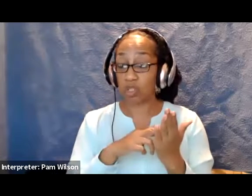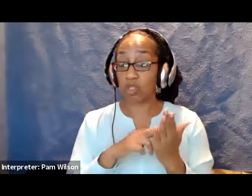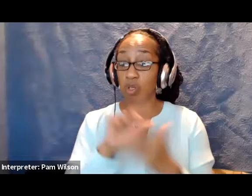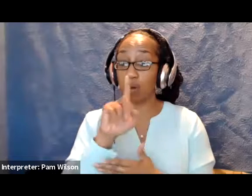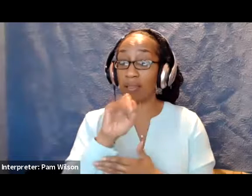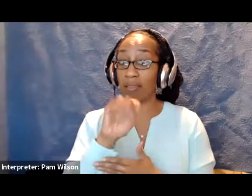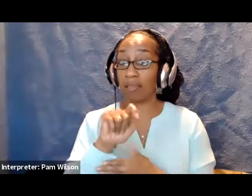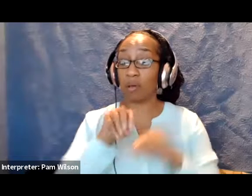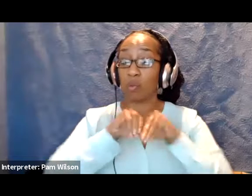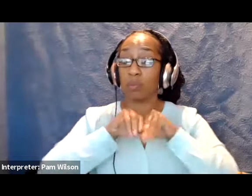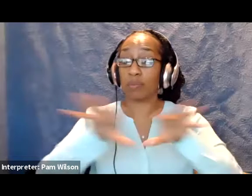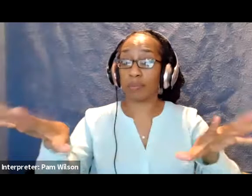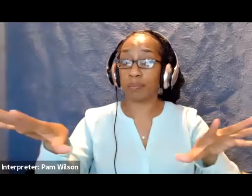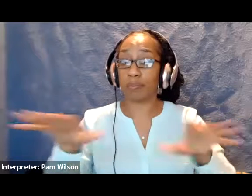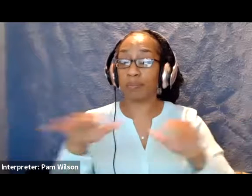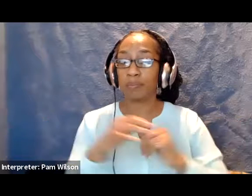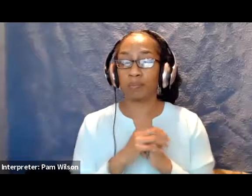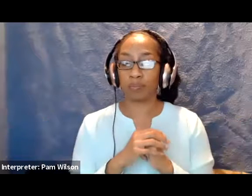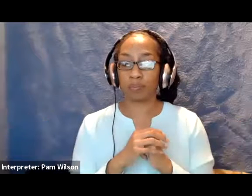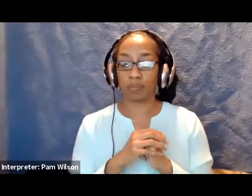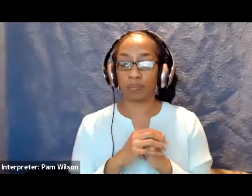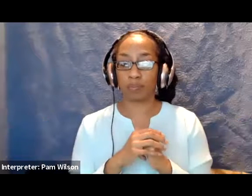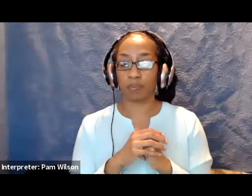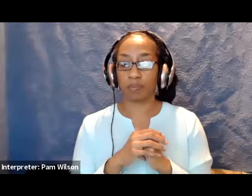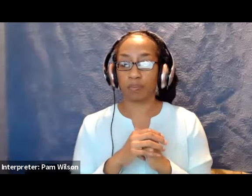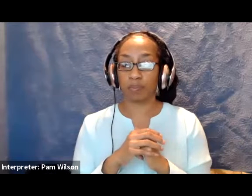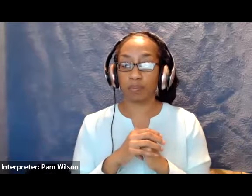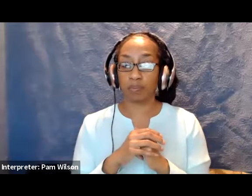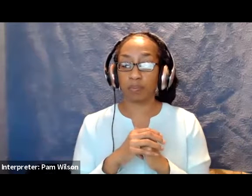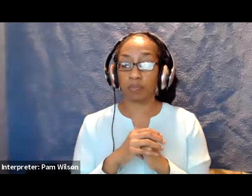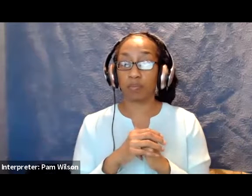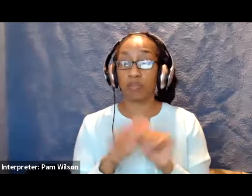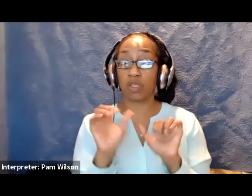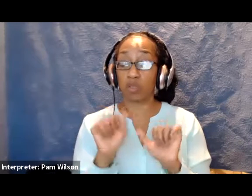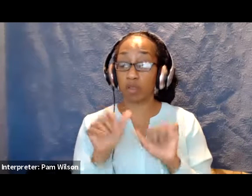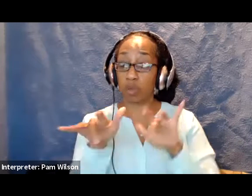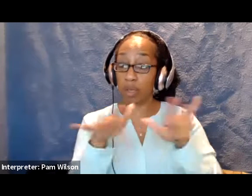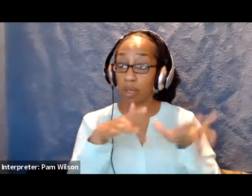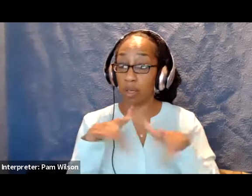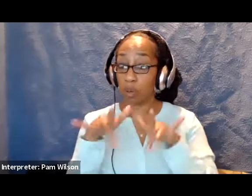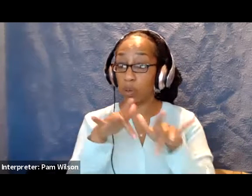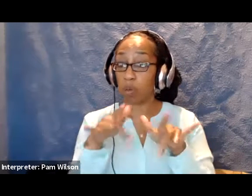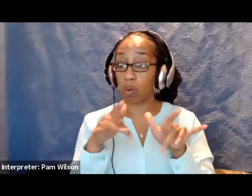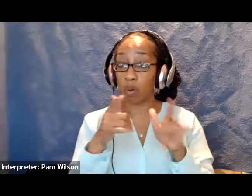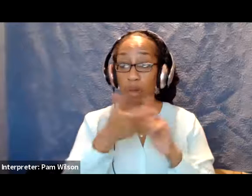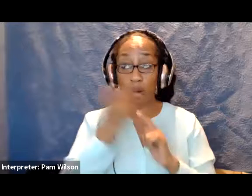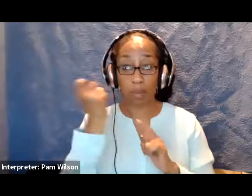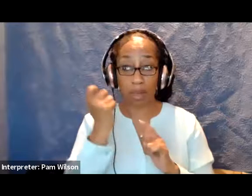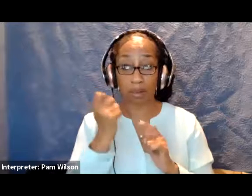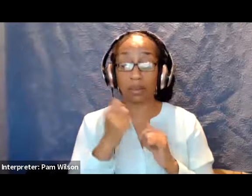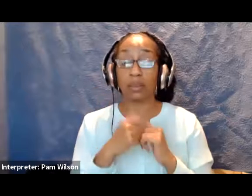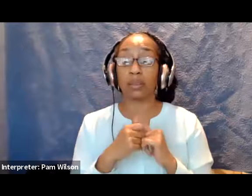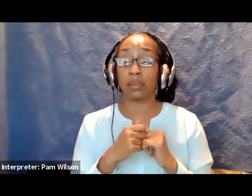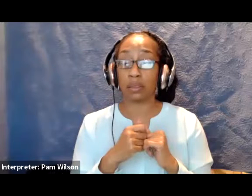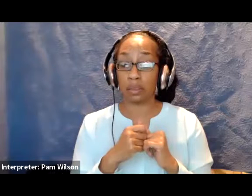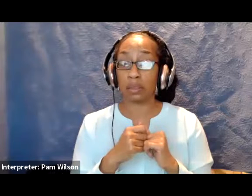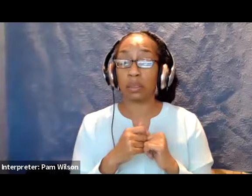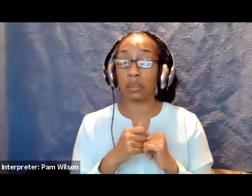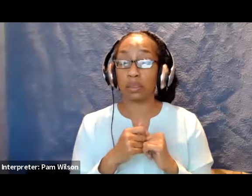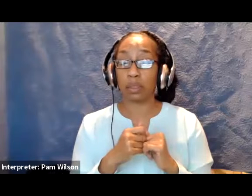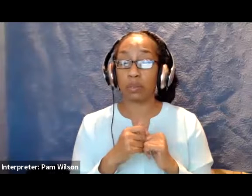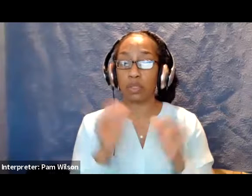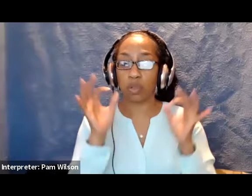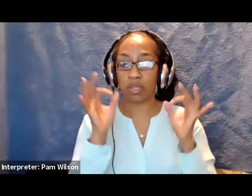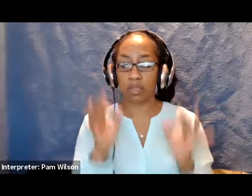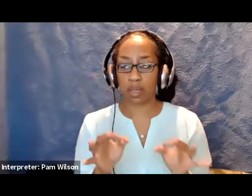So again, you can record the webinar automatically, but choose whether or not